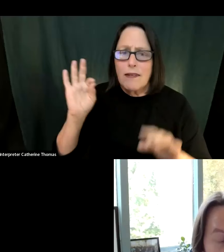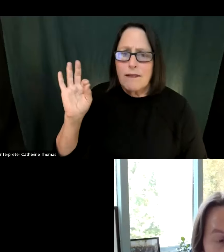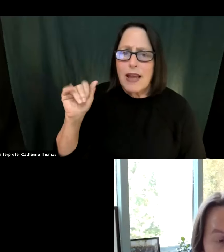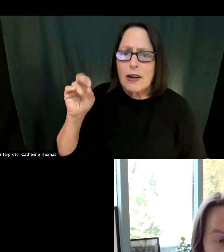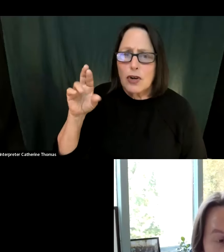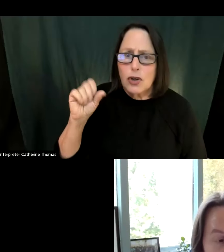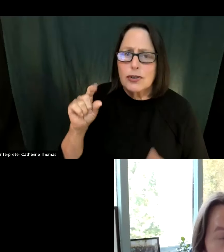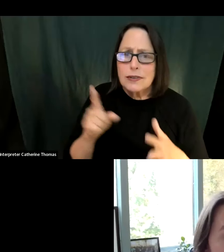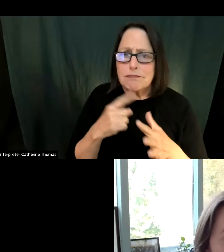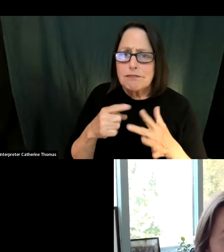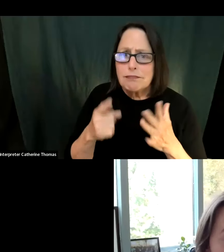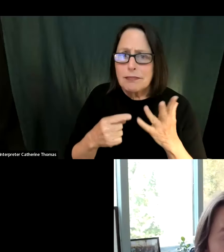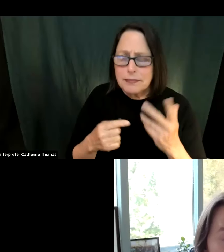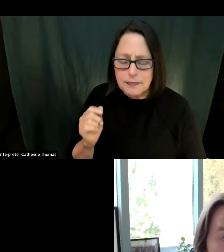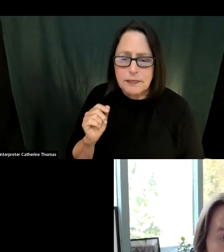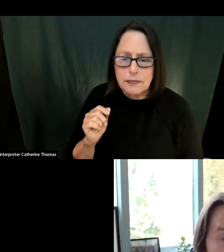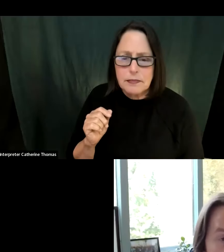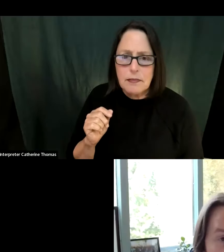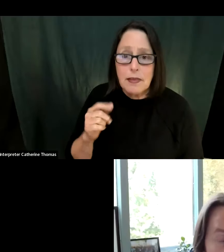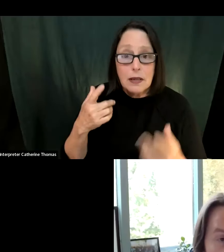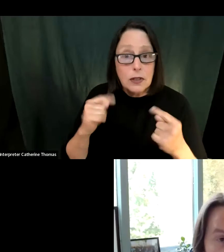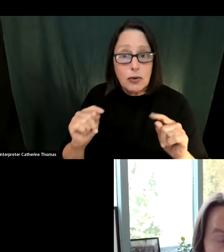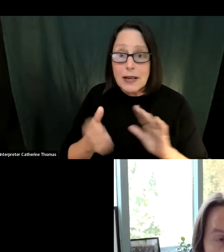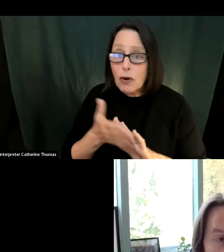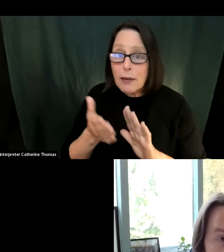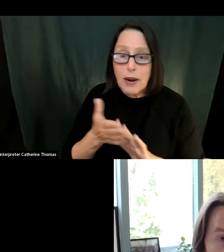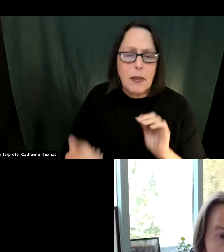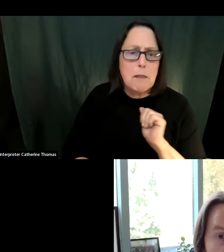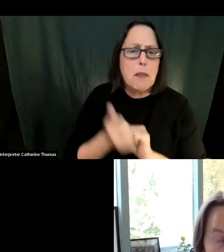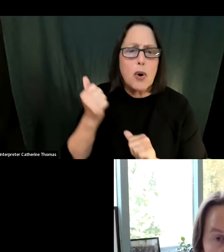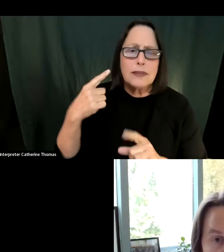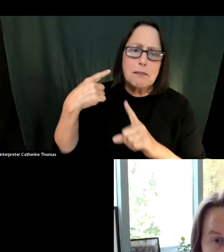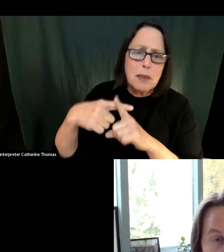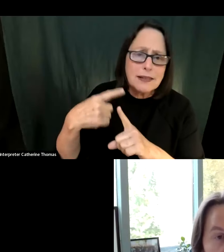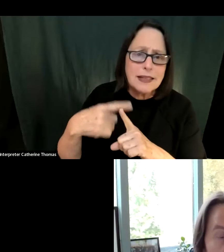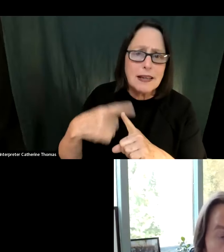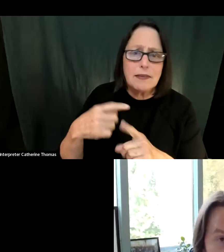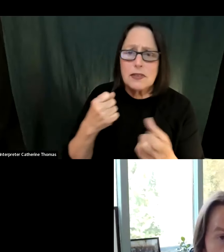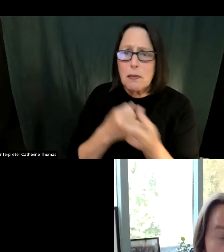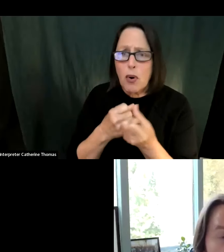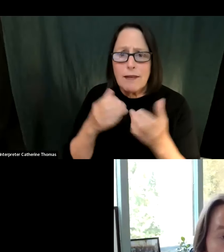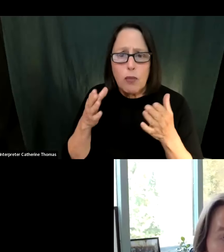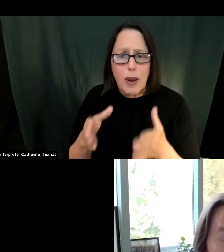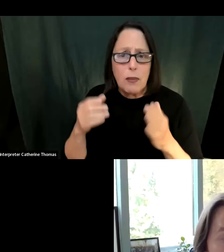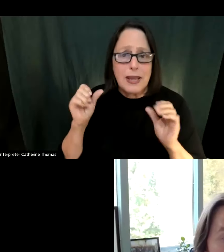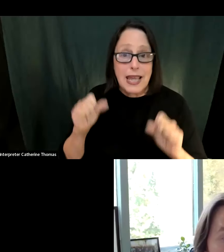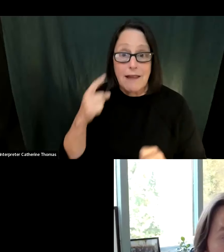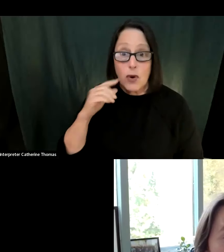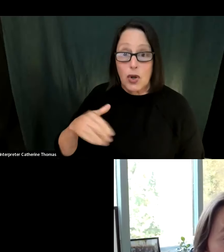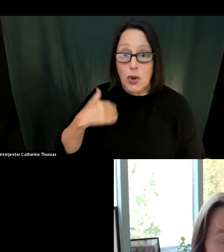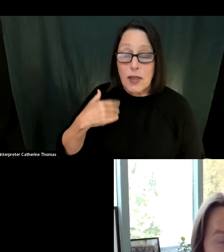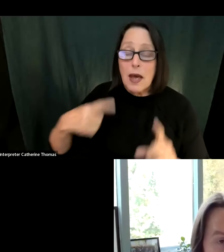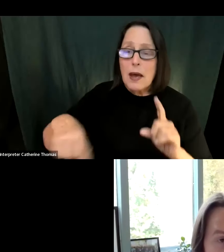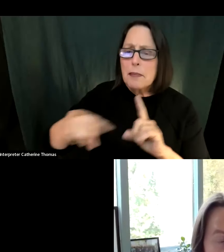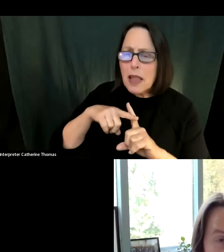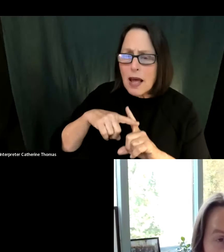to operate in the most positive and supportive way we can for youth, but then also operating with kind of